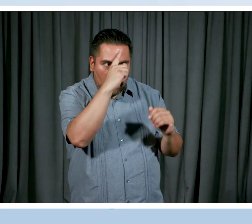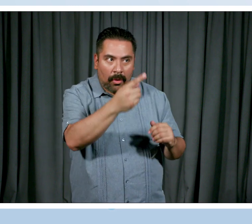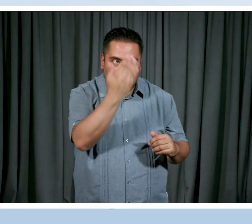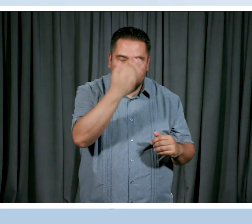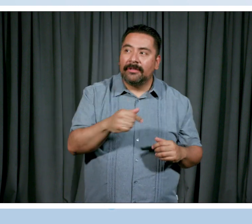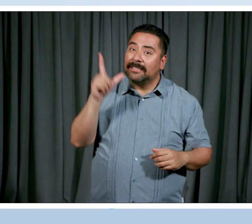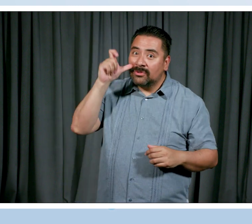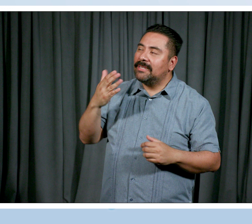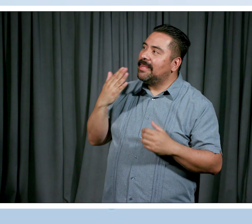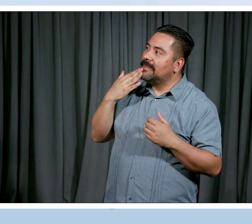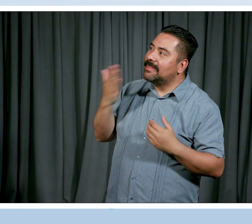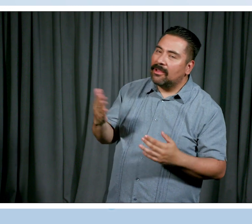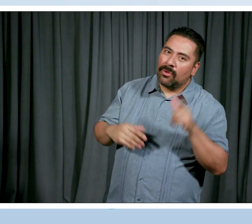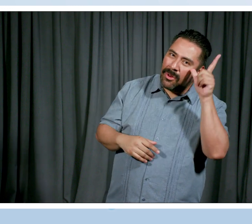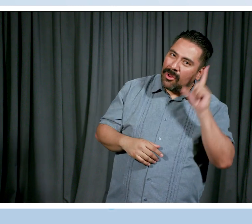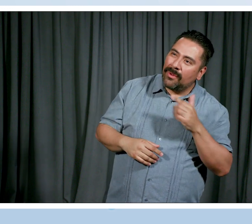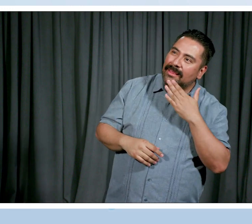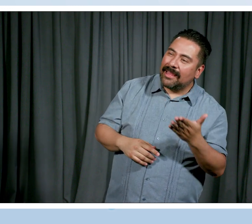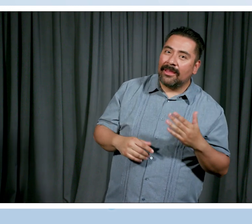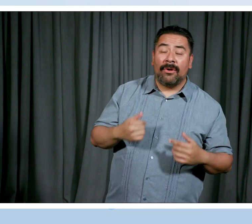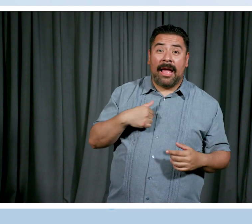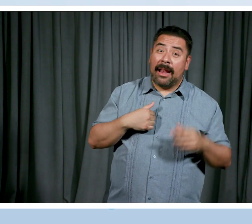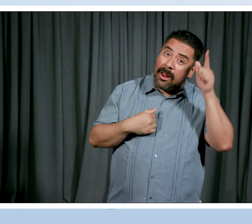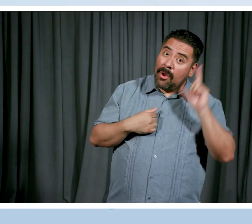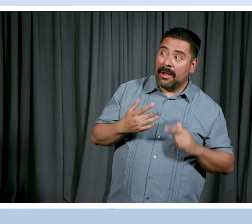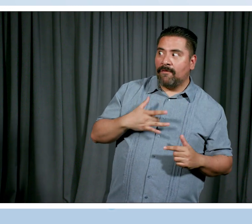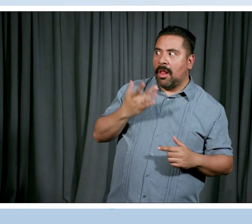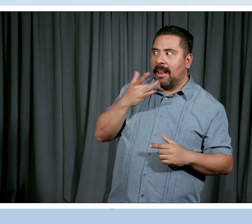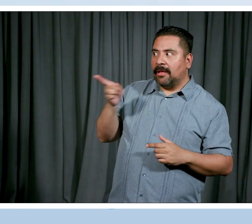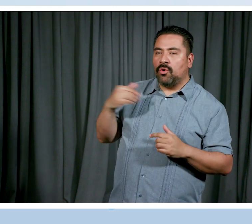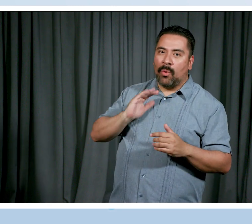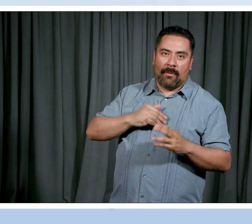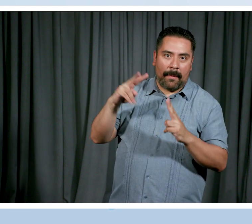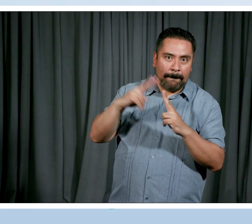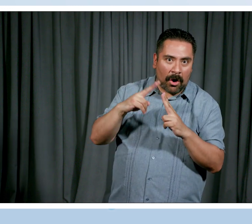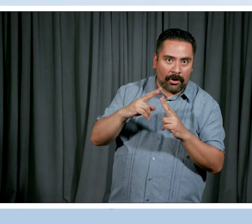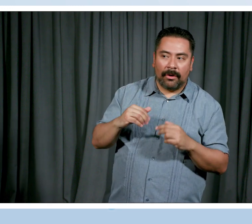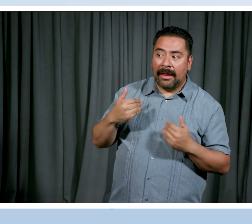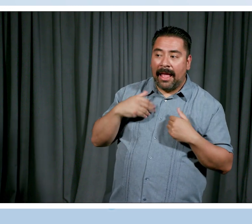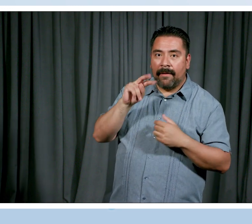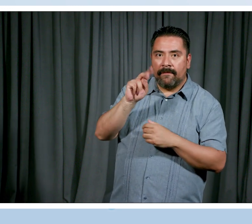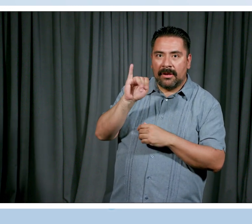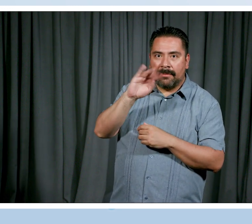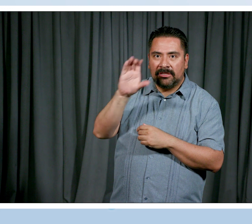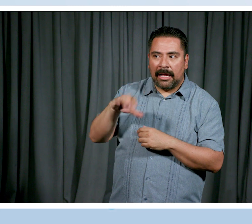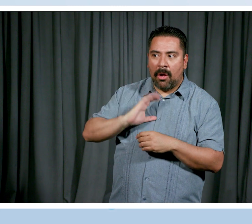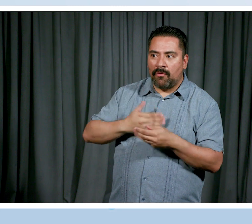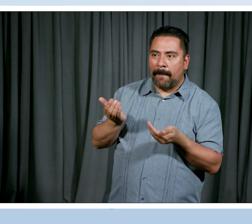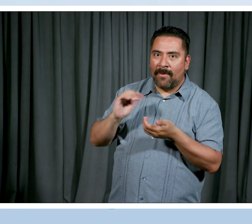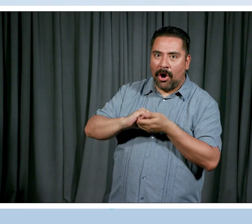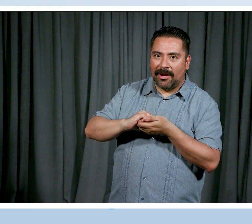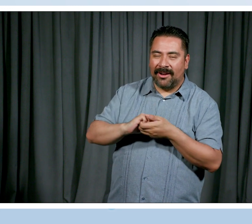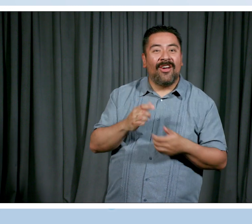means a lot. Thank you. Absolutely. I feel very lucky to have you as a partner and to have NAMI Chicago as a partner.